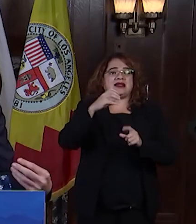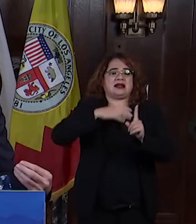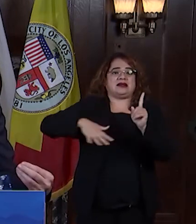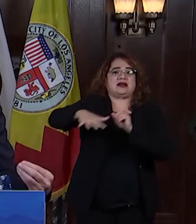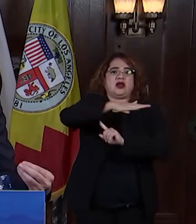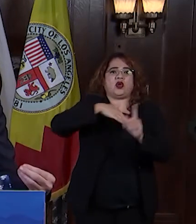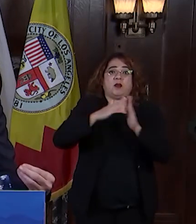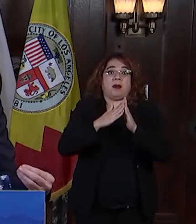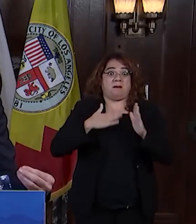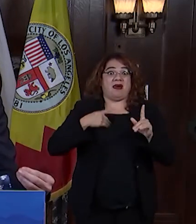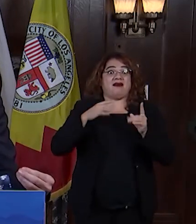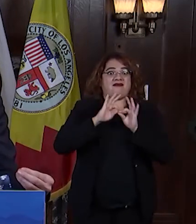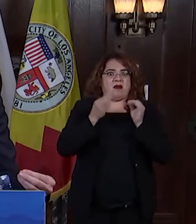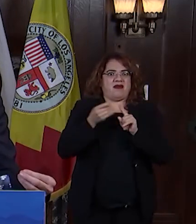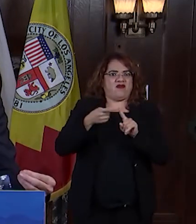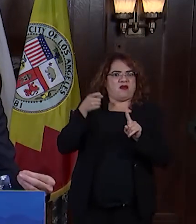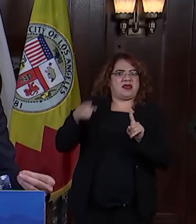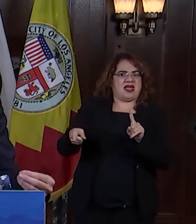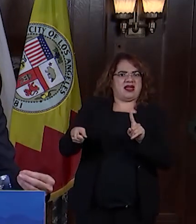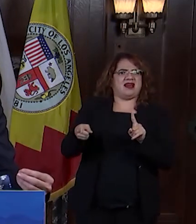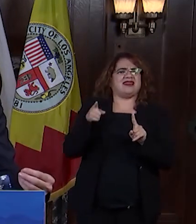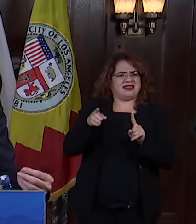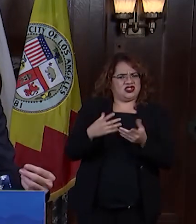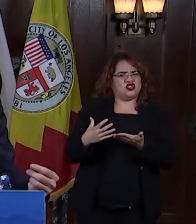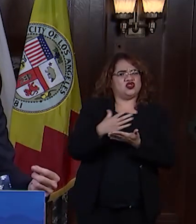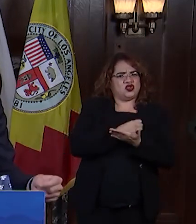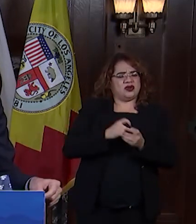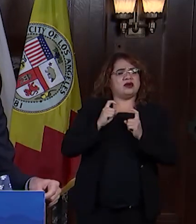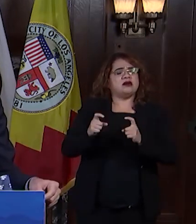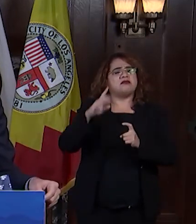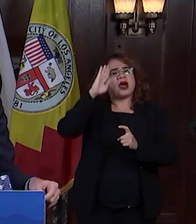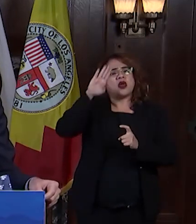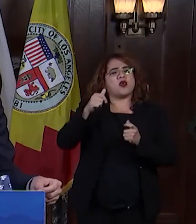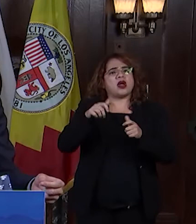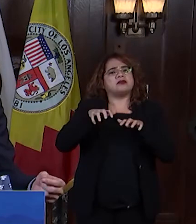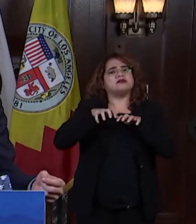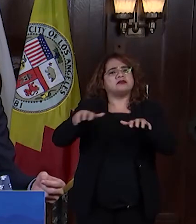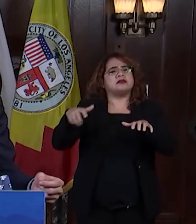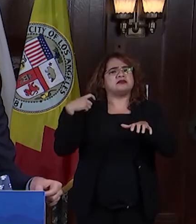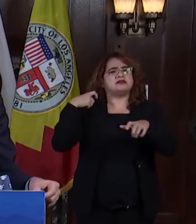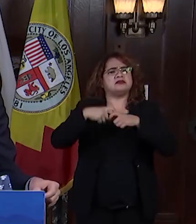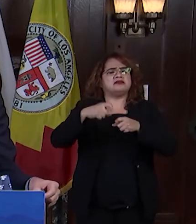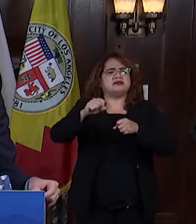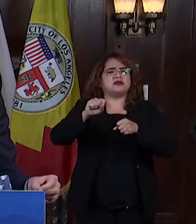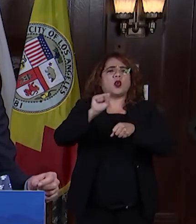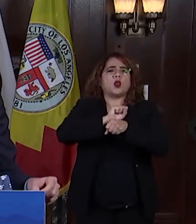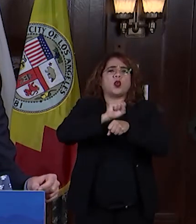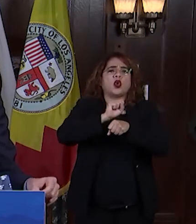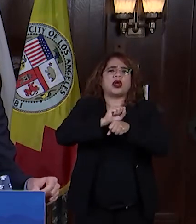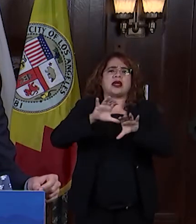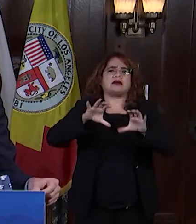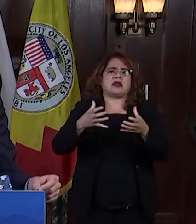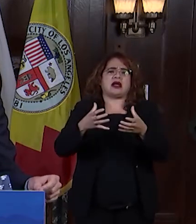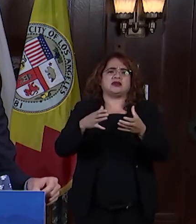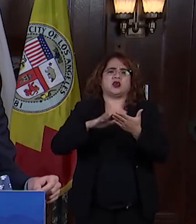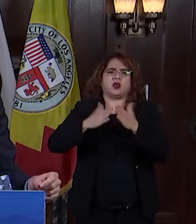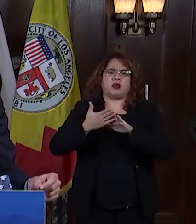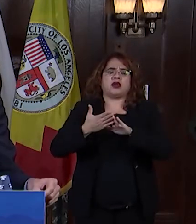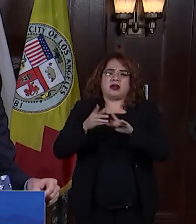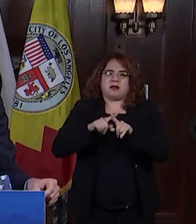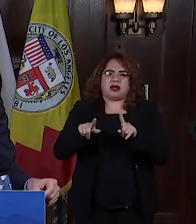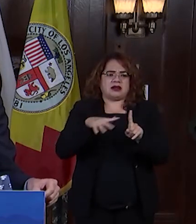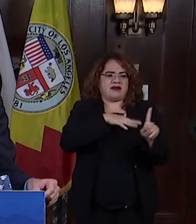family is from, they deserve that. And just because it's a predominantly Latino community, a more working class community, they deserve to have the